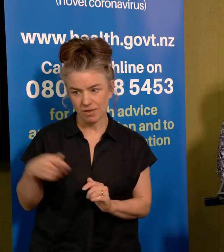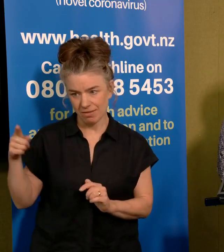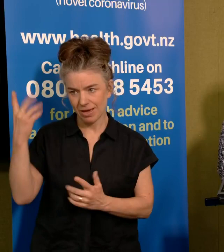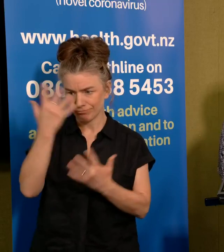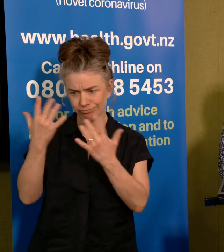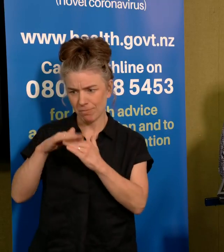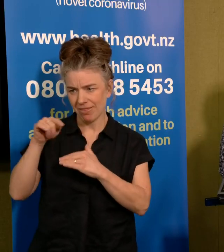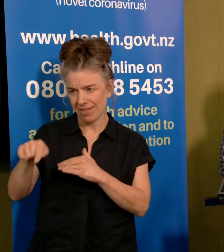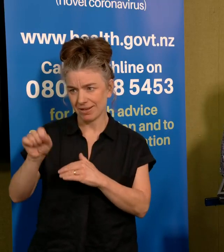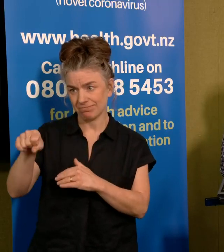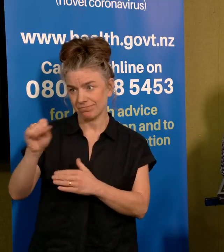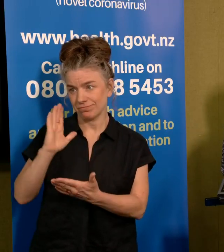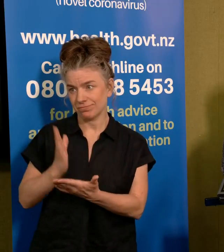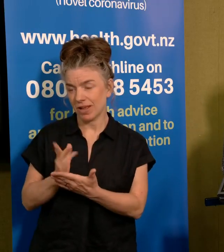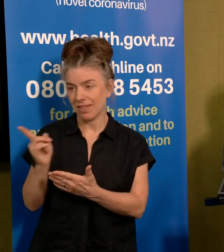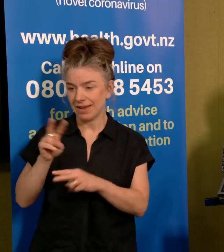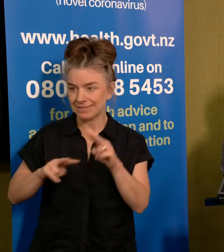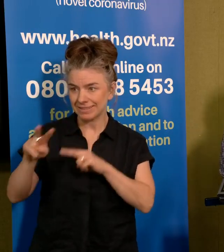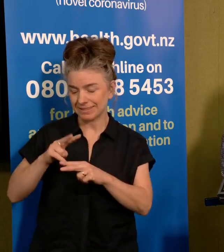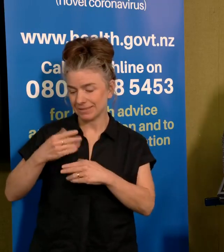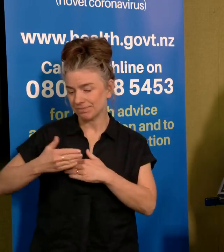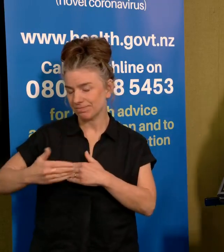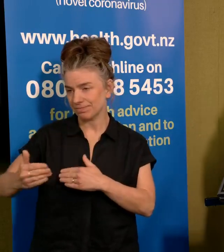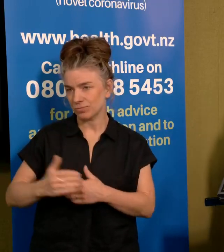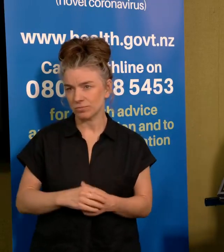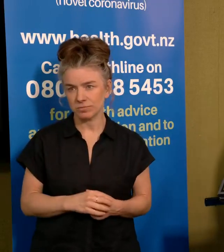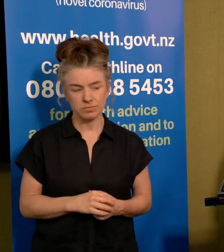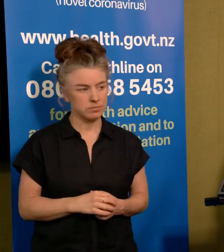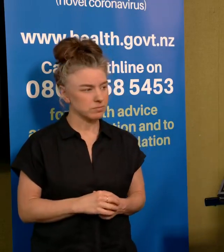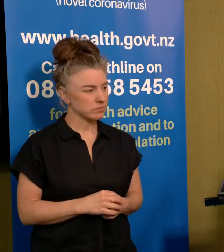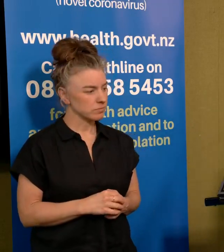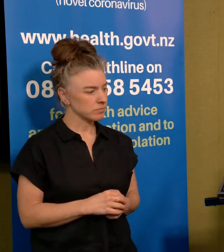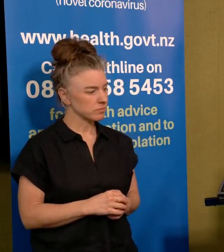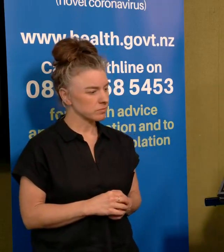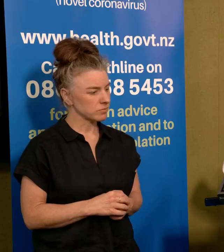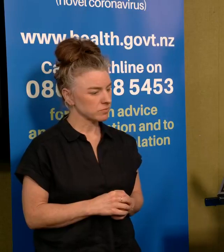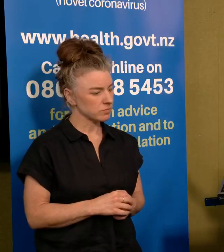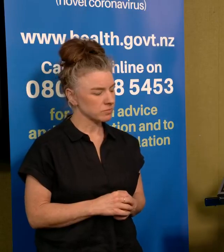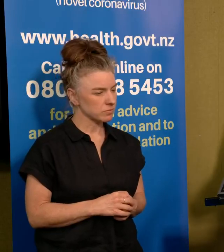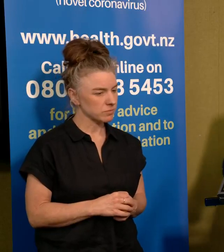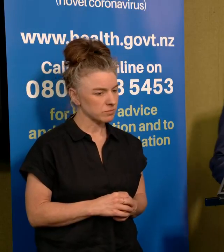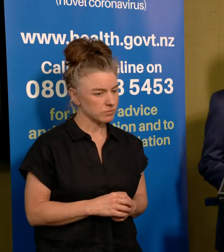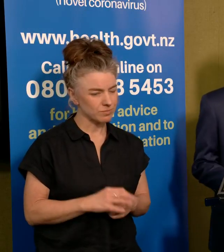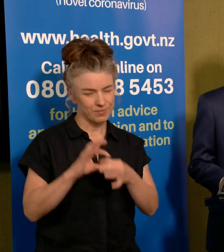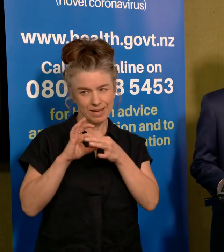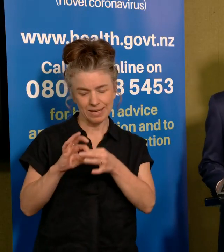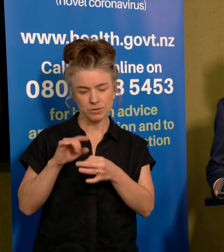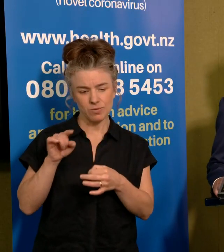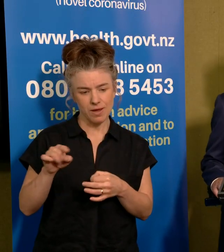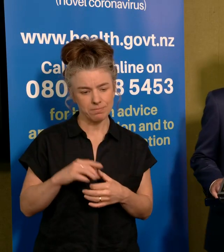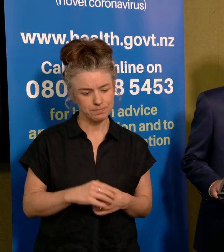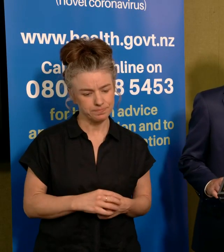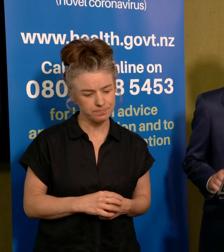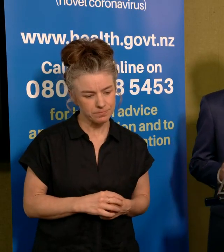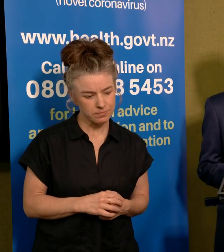at and assessing frequently. And Sorry. And just on that, again, this is one of